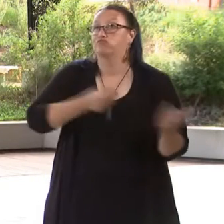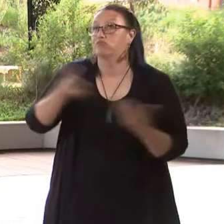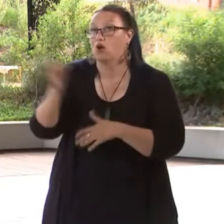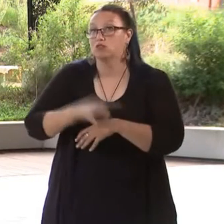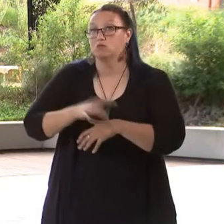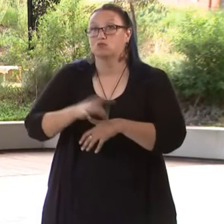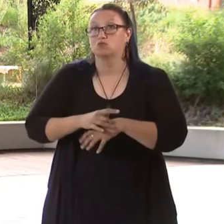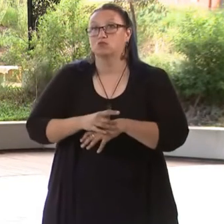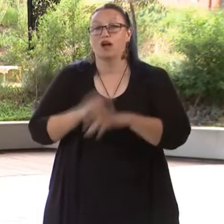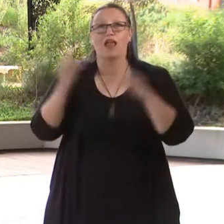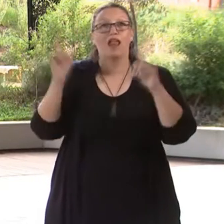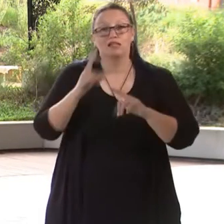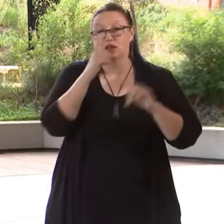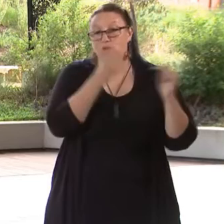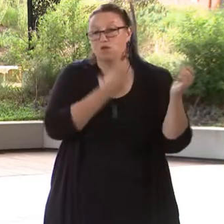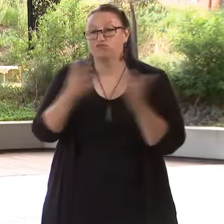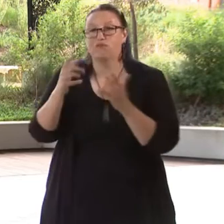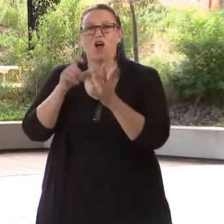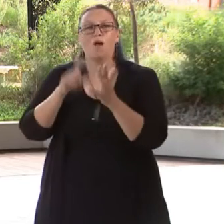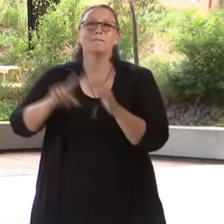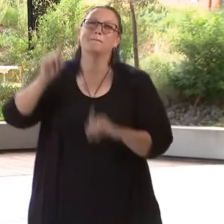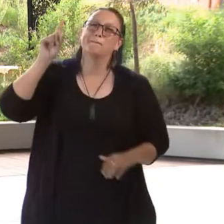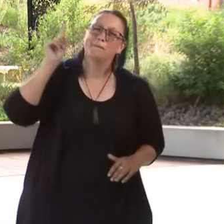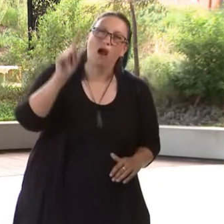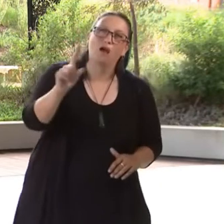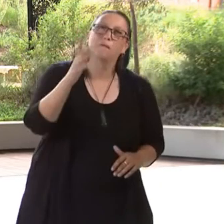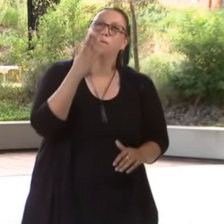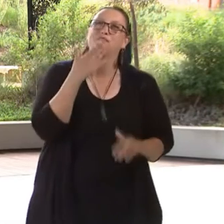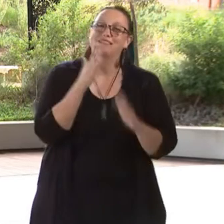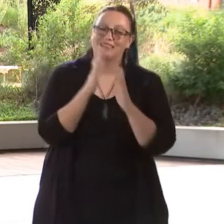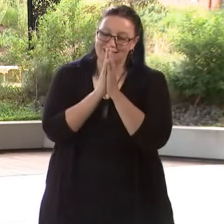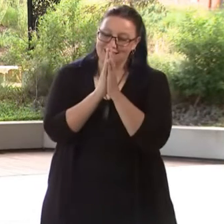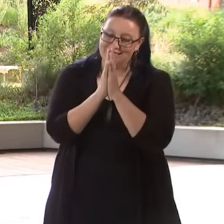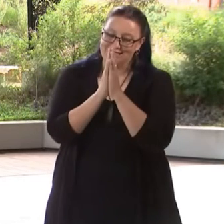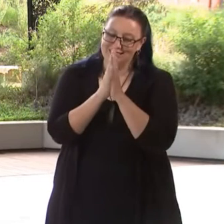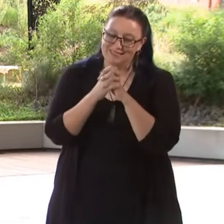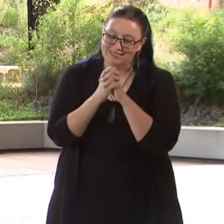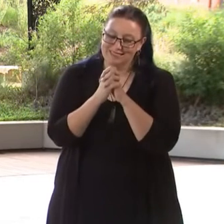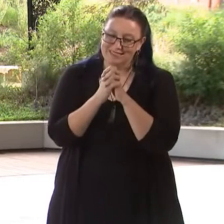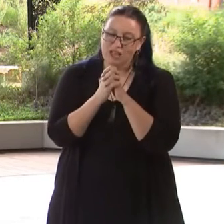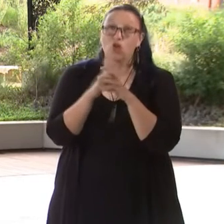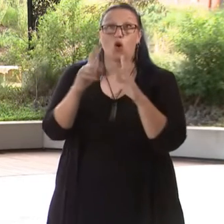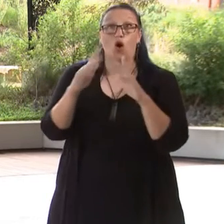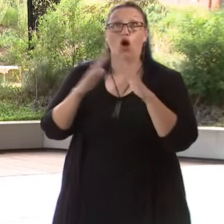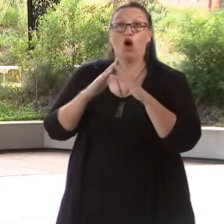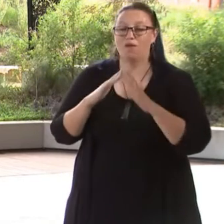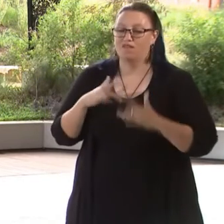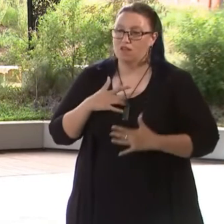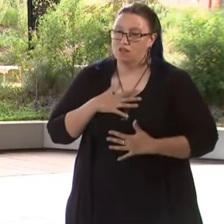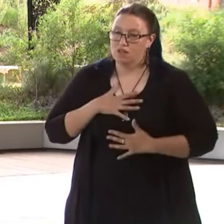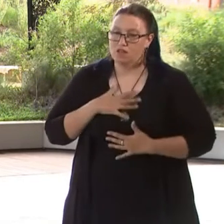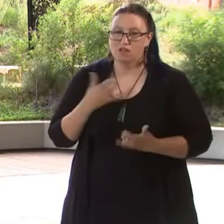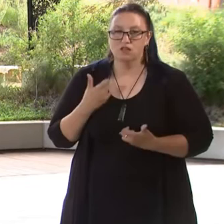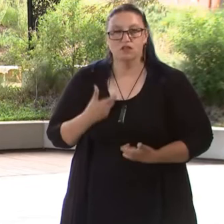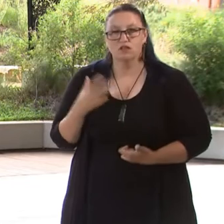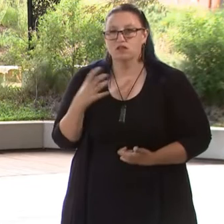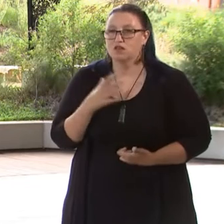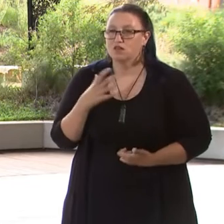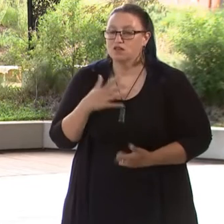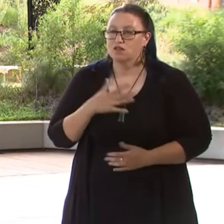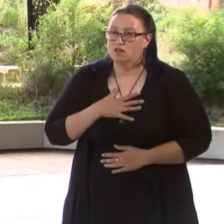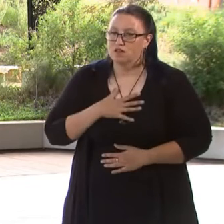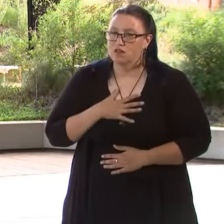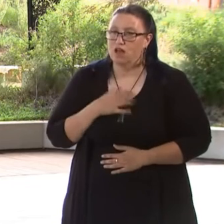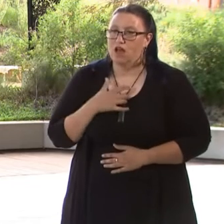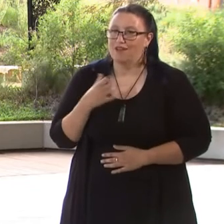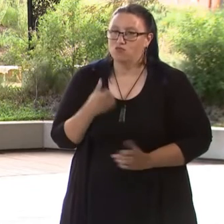again, if you start to feel unwell, for whatever reason, COVID included, please do not delay visiting a